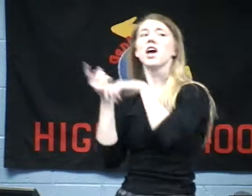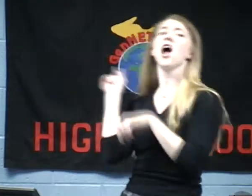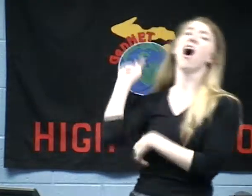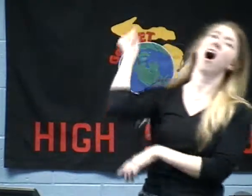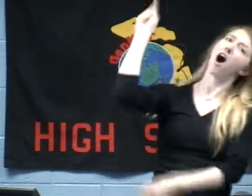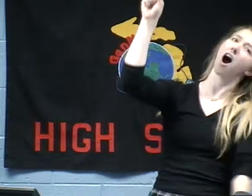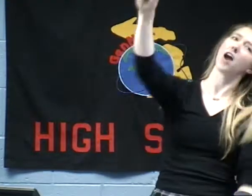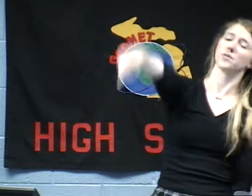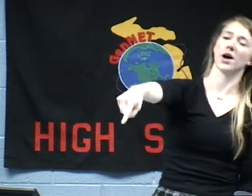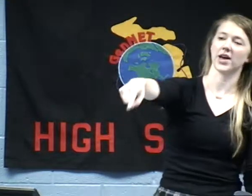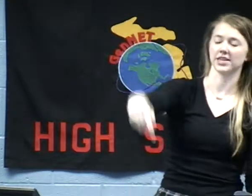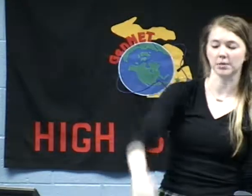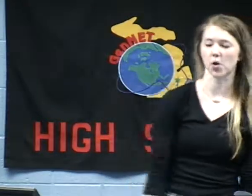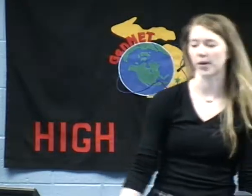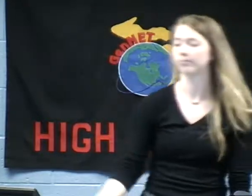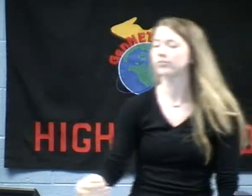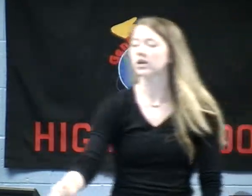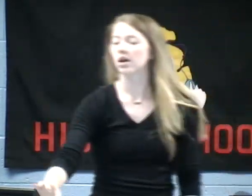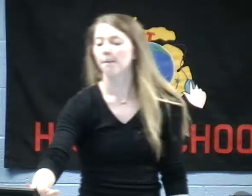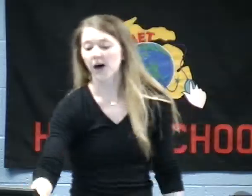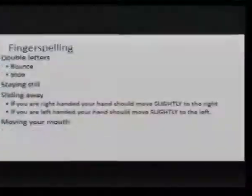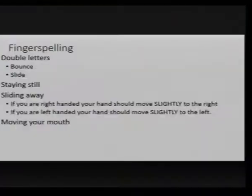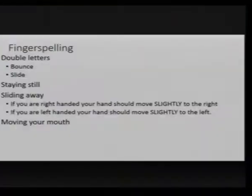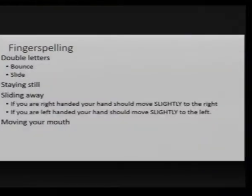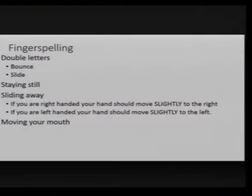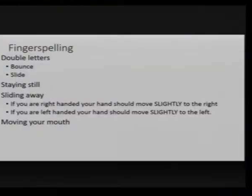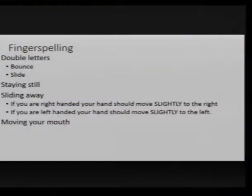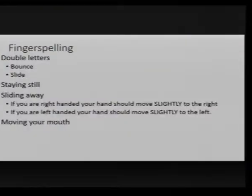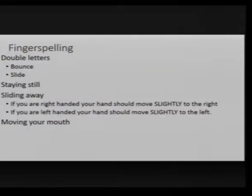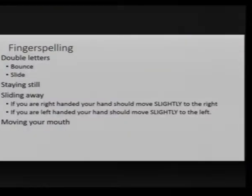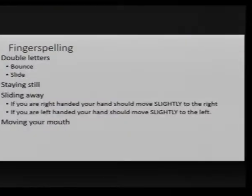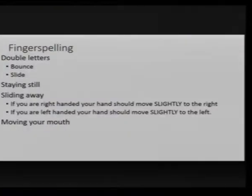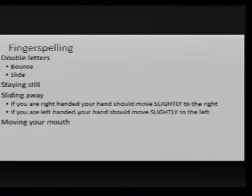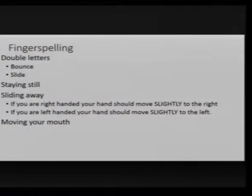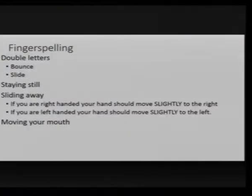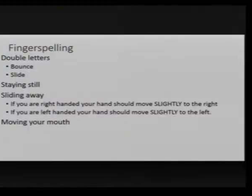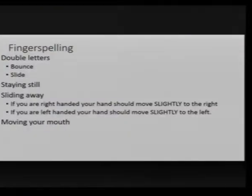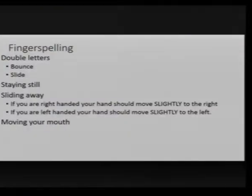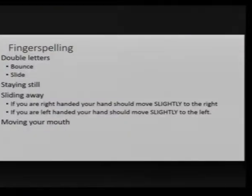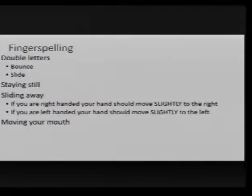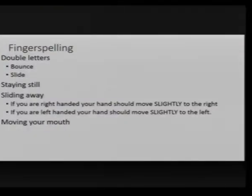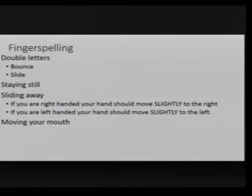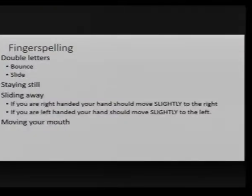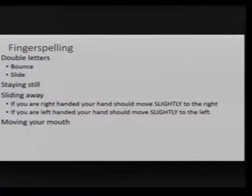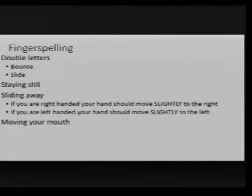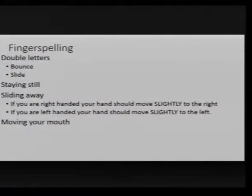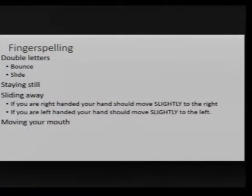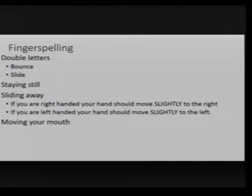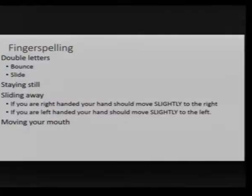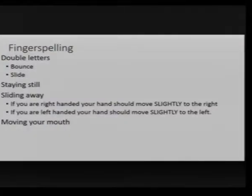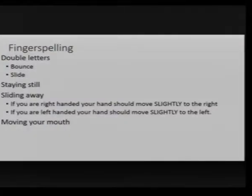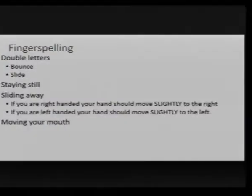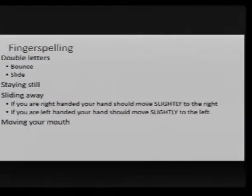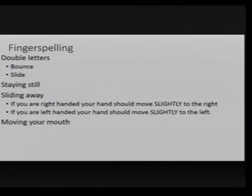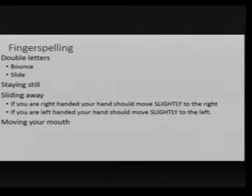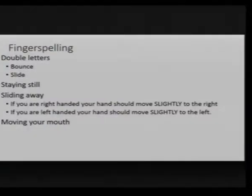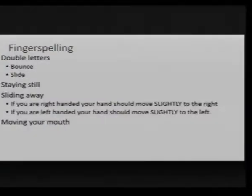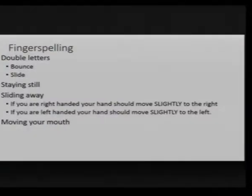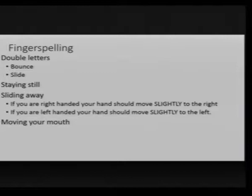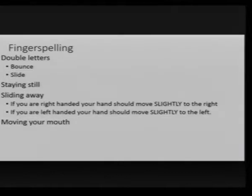there. Your mouth has to be open. But for the most part, signs your mouth stays shut, or you're making a facial